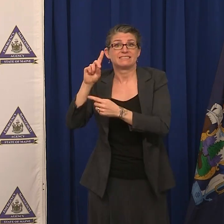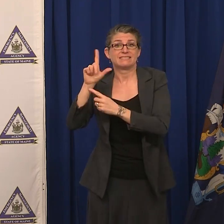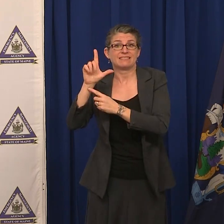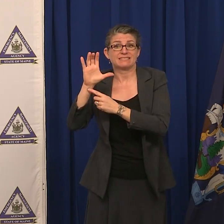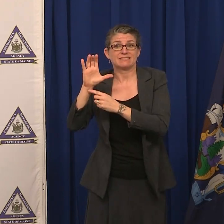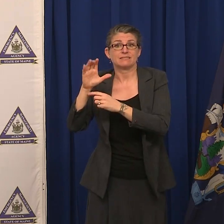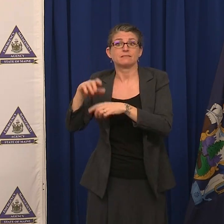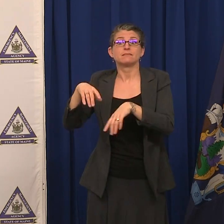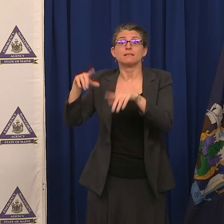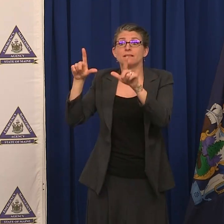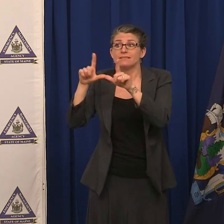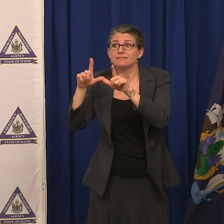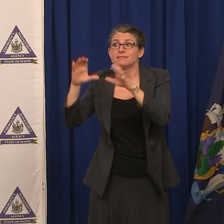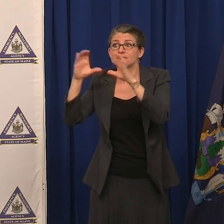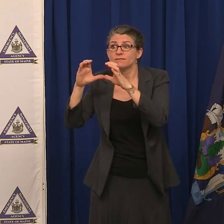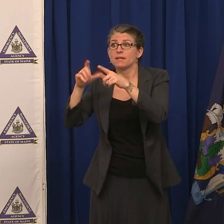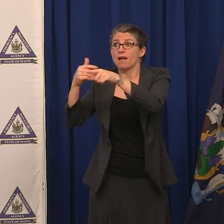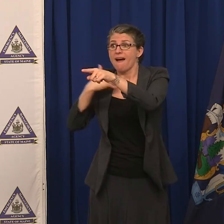keep their residents safe.